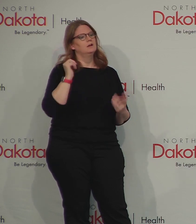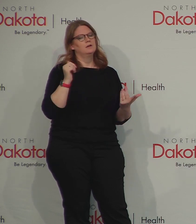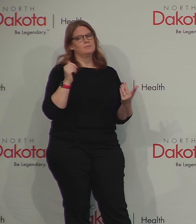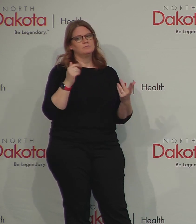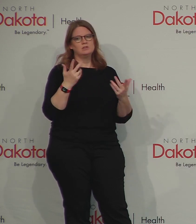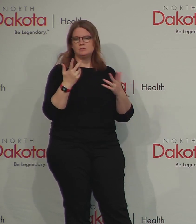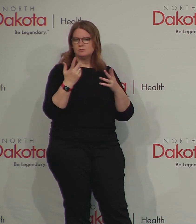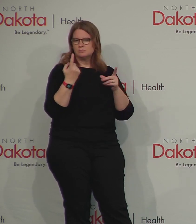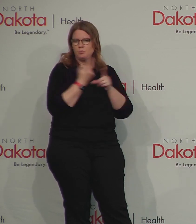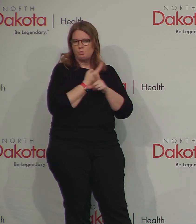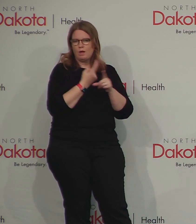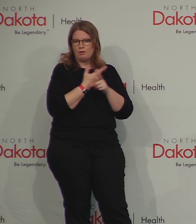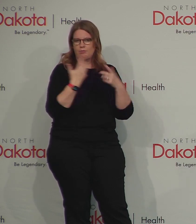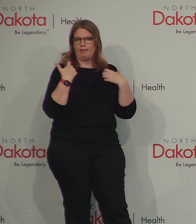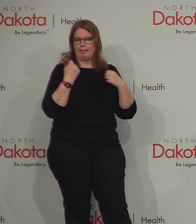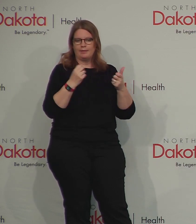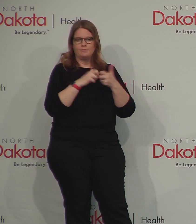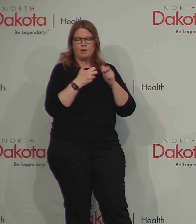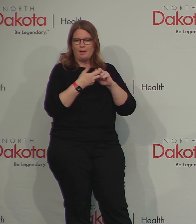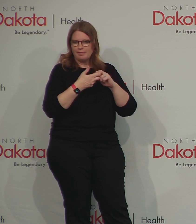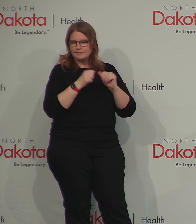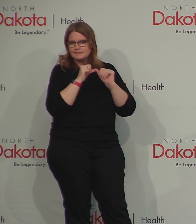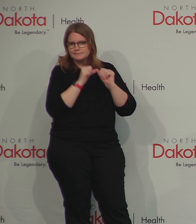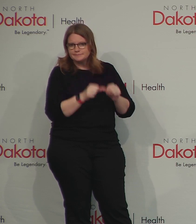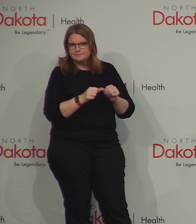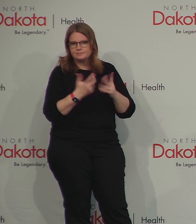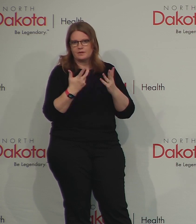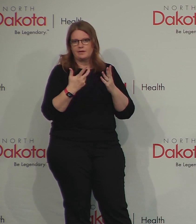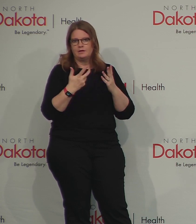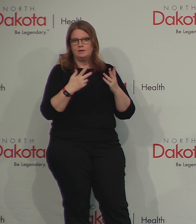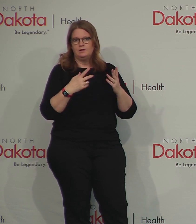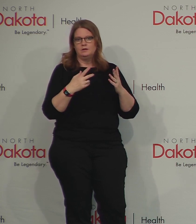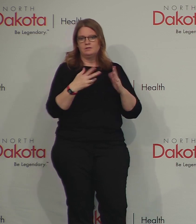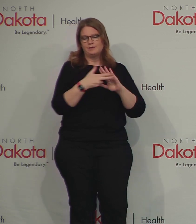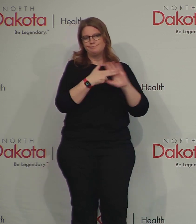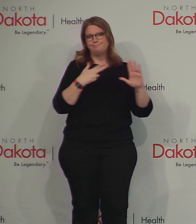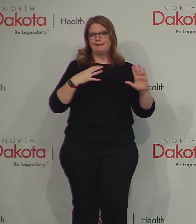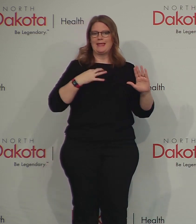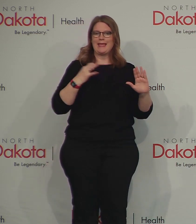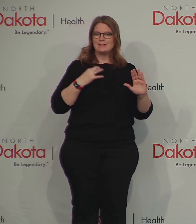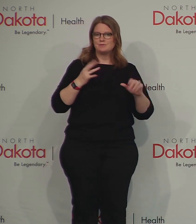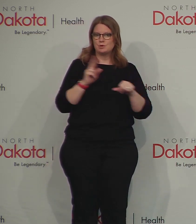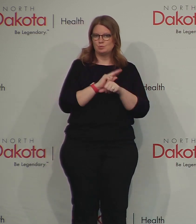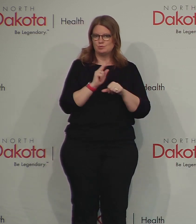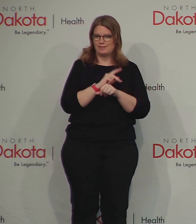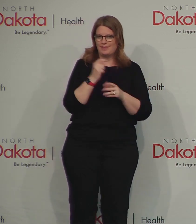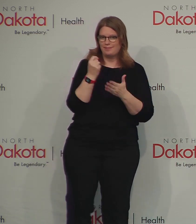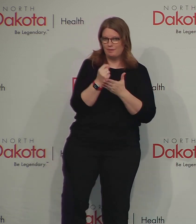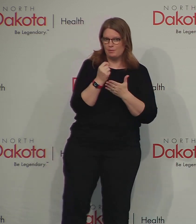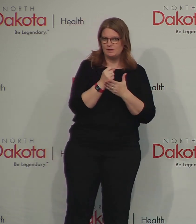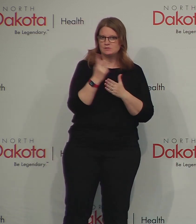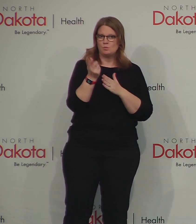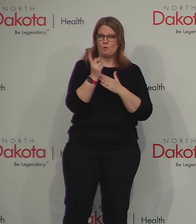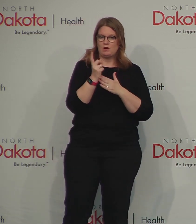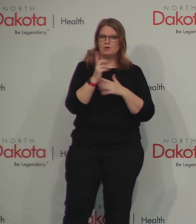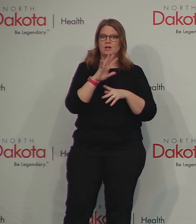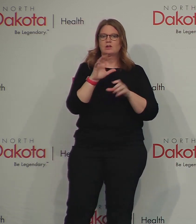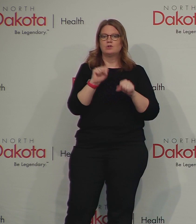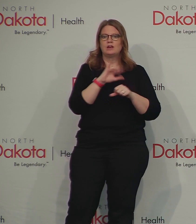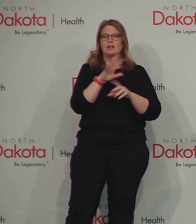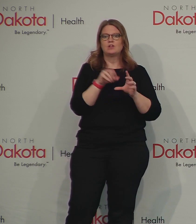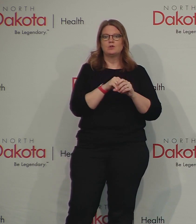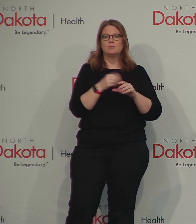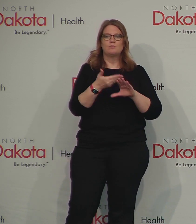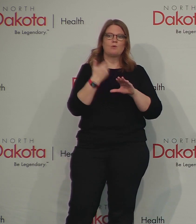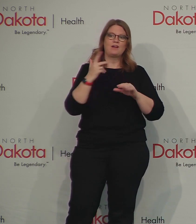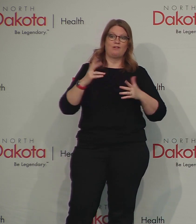underlying health conditions that may cause you to be deemed eligible for the use of the therapeutics early in your cycle could include